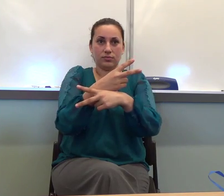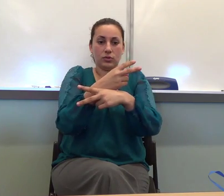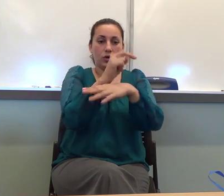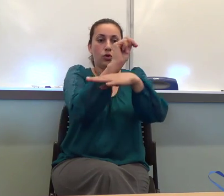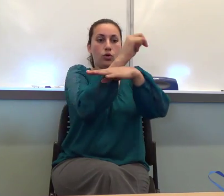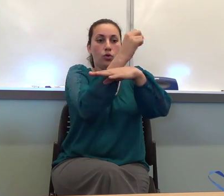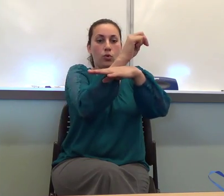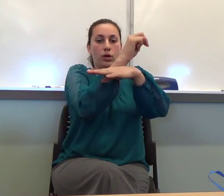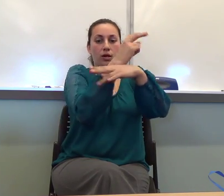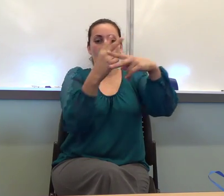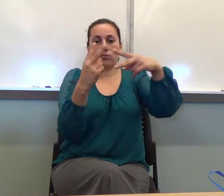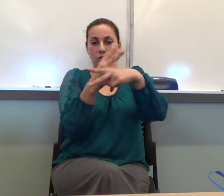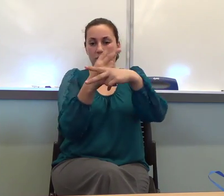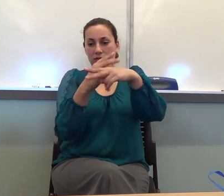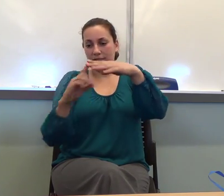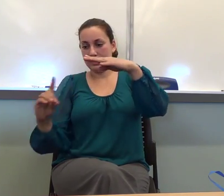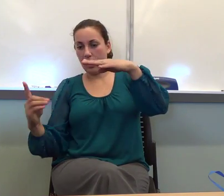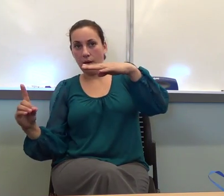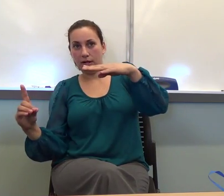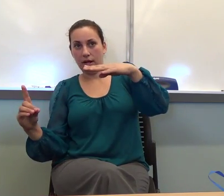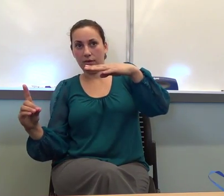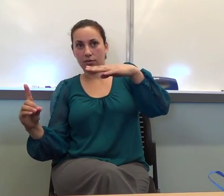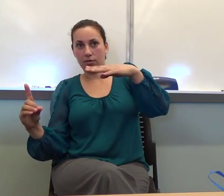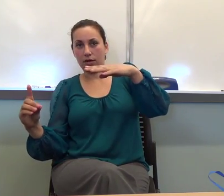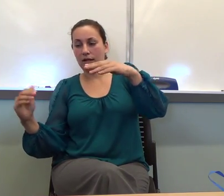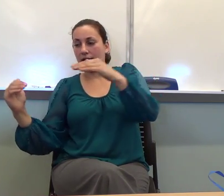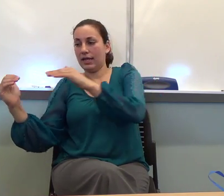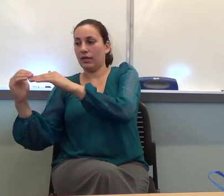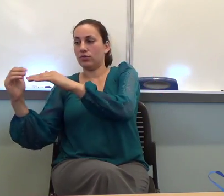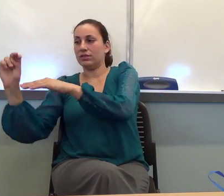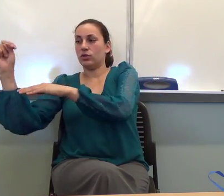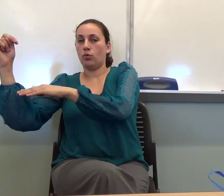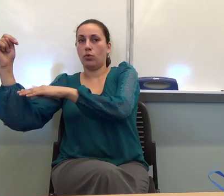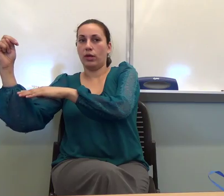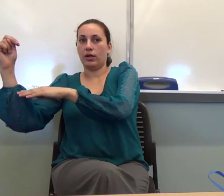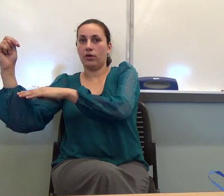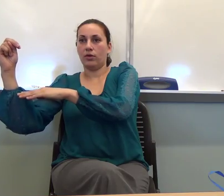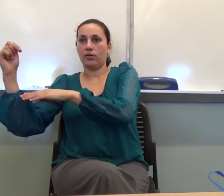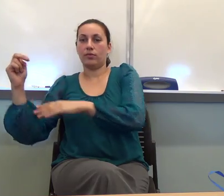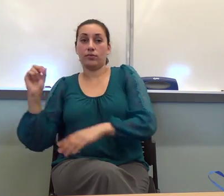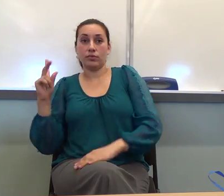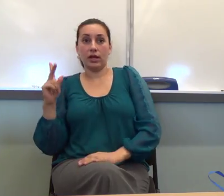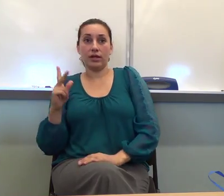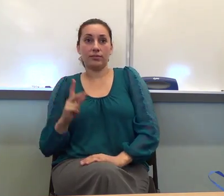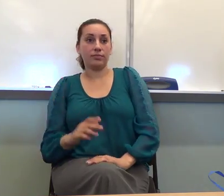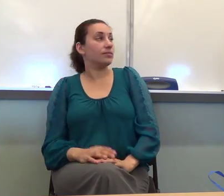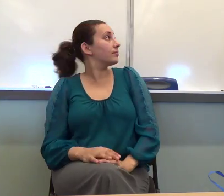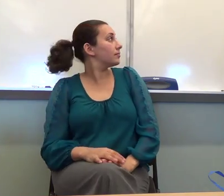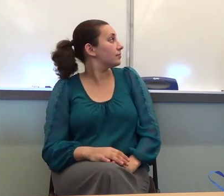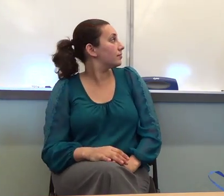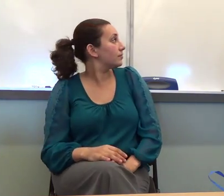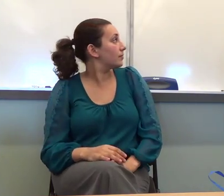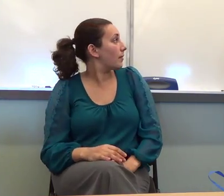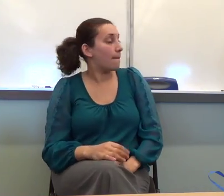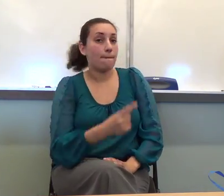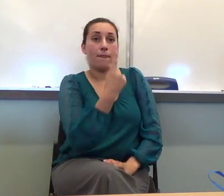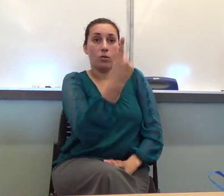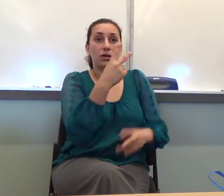multiply by that denominator, it should be equal to this numerator times that denominator. Of course it is. 1 times 6 is equal to 2